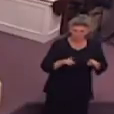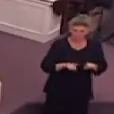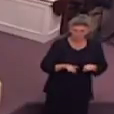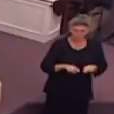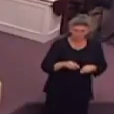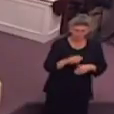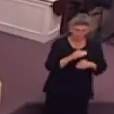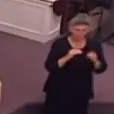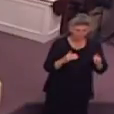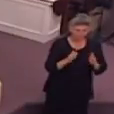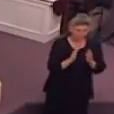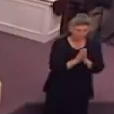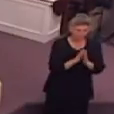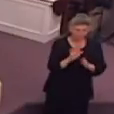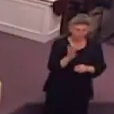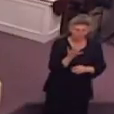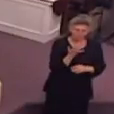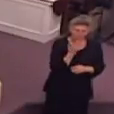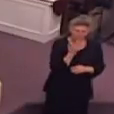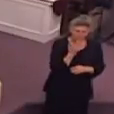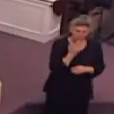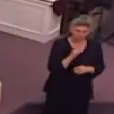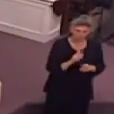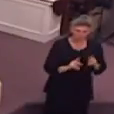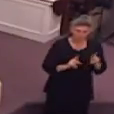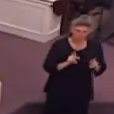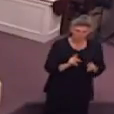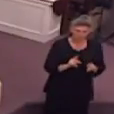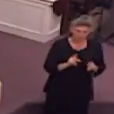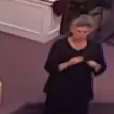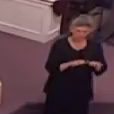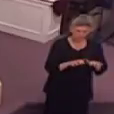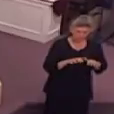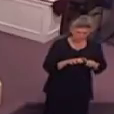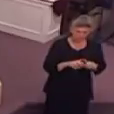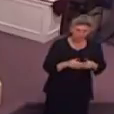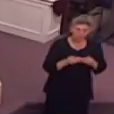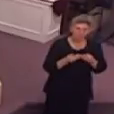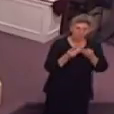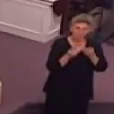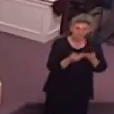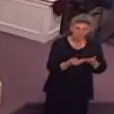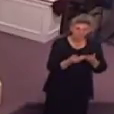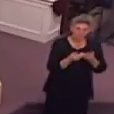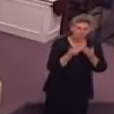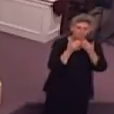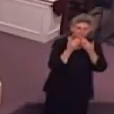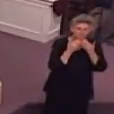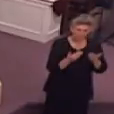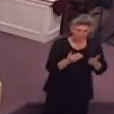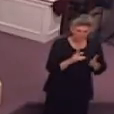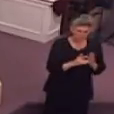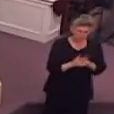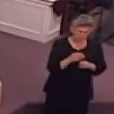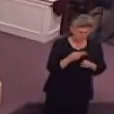heaven. We pray Your favor, Lord, upon this congregation. And we give You thanks for it in Jesus' name.